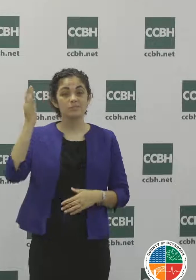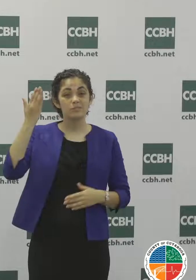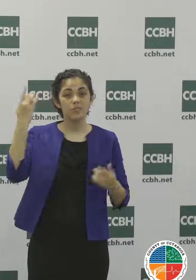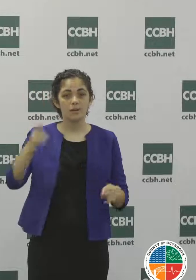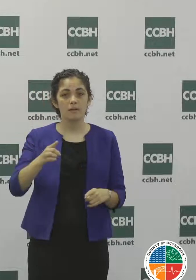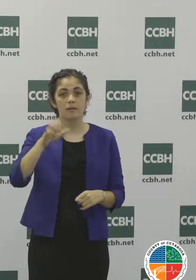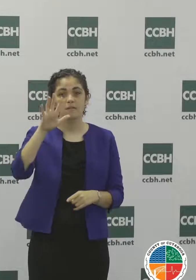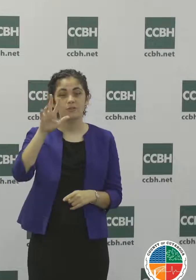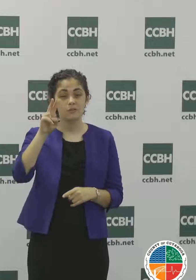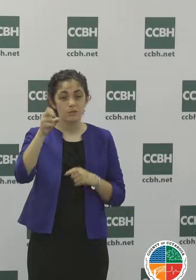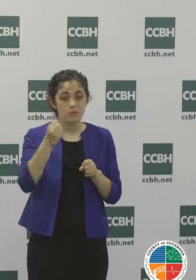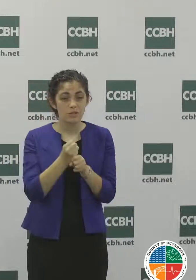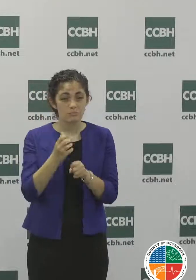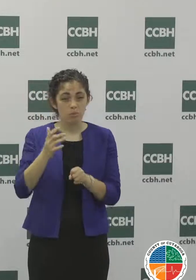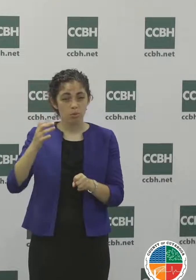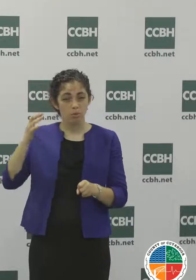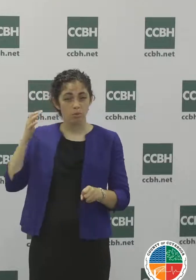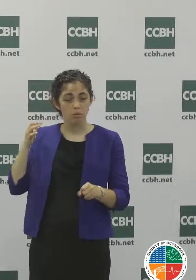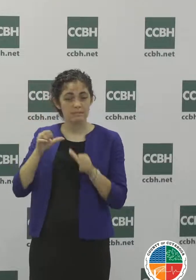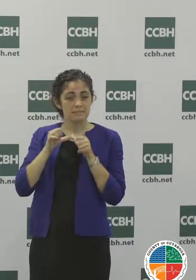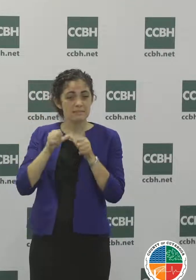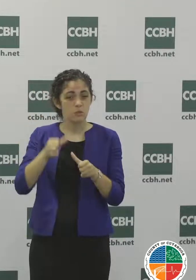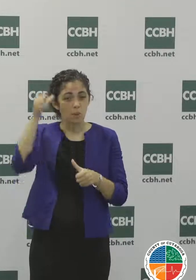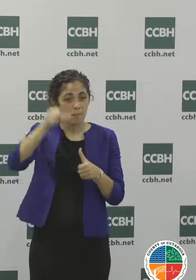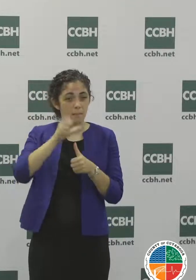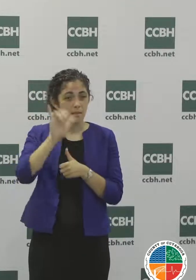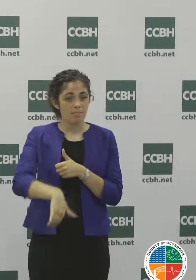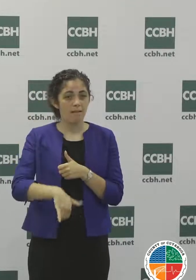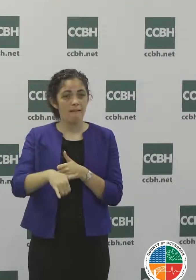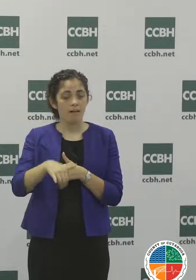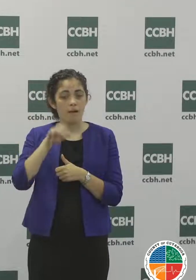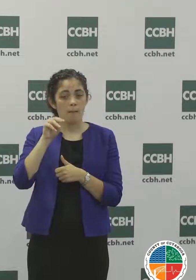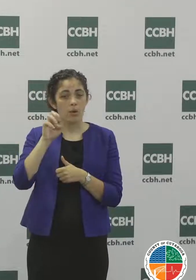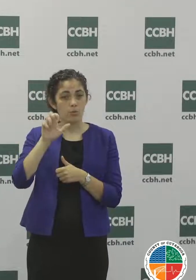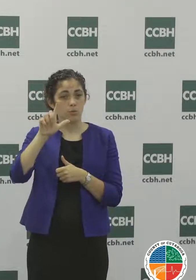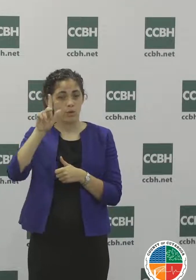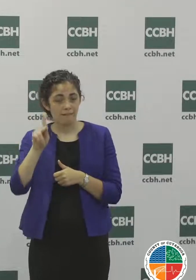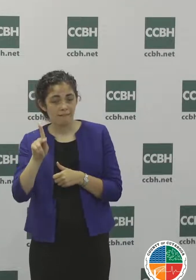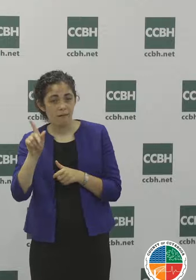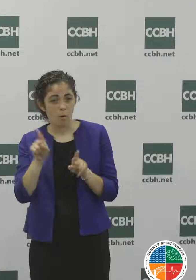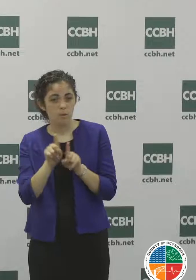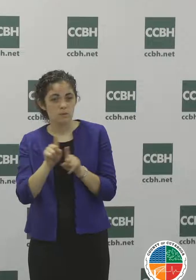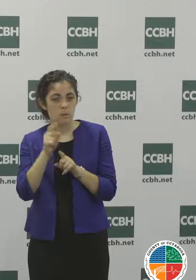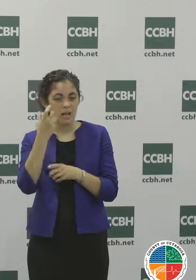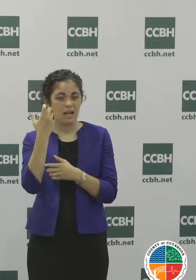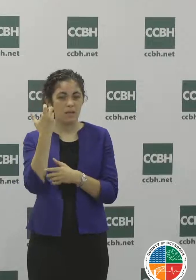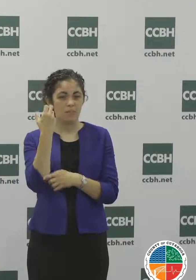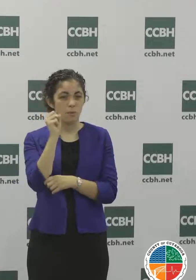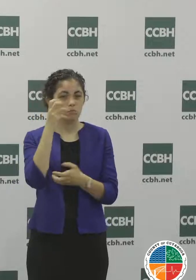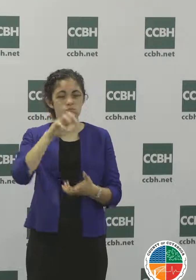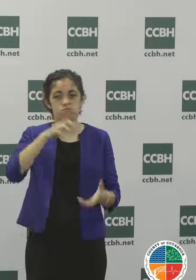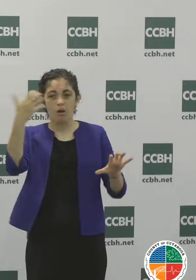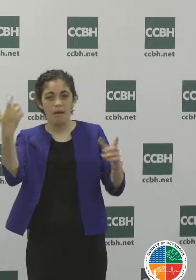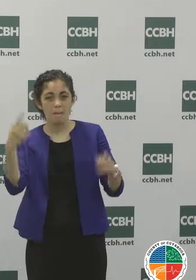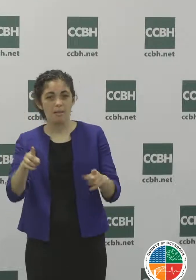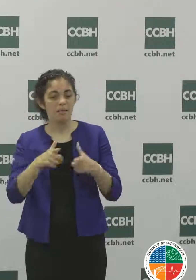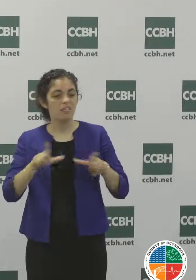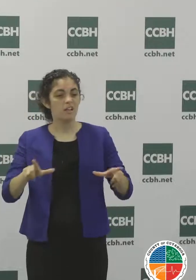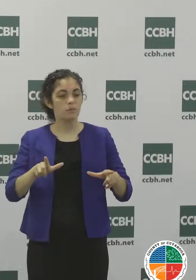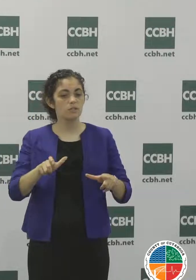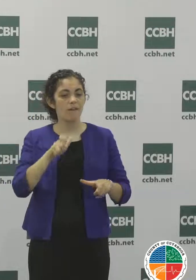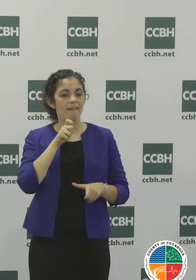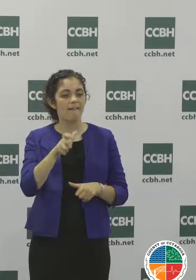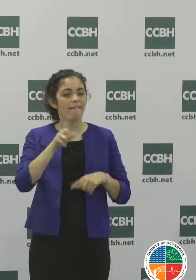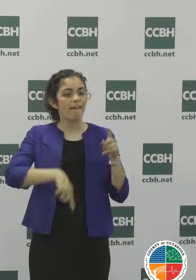some 52 years ago, he went on remembering that Reverend Martin Luther King described the riots at that time as the language of the